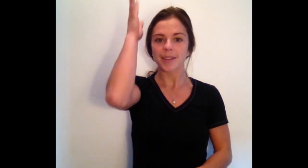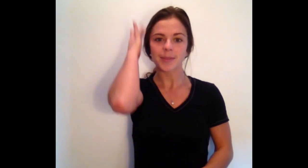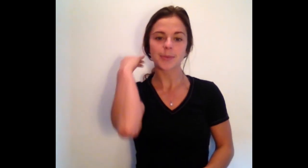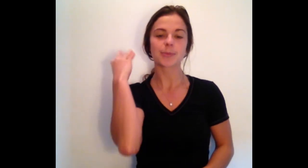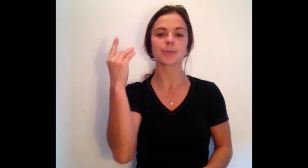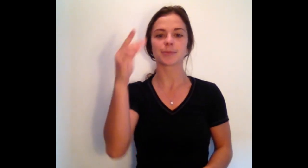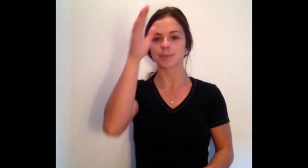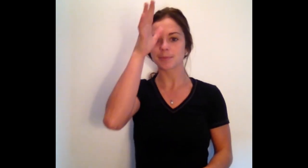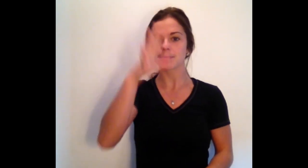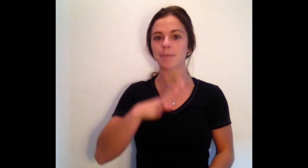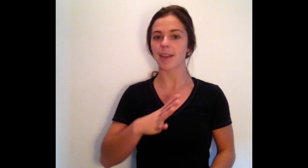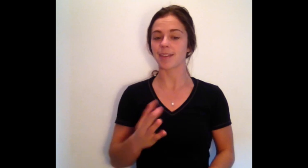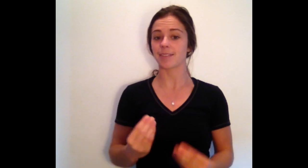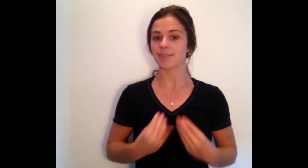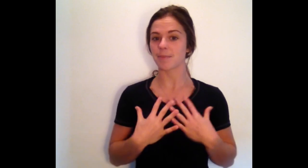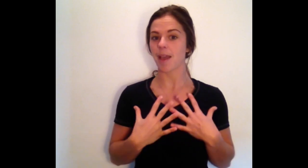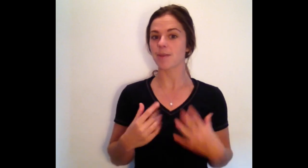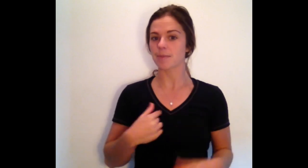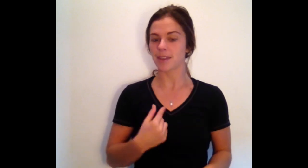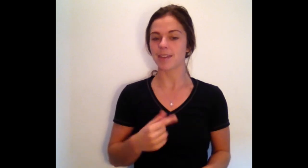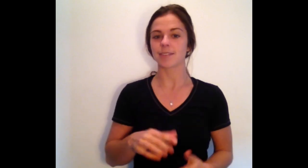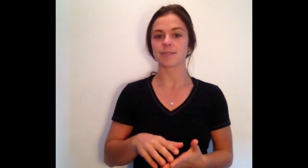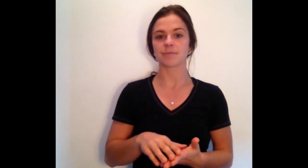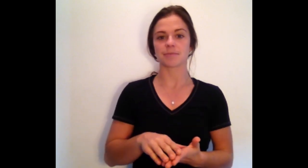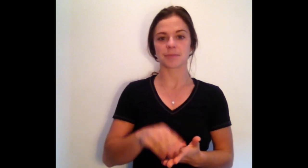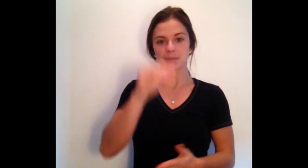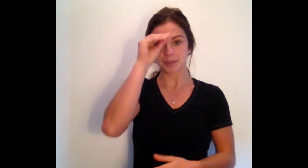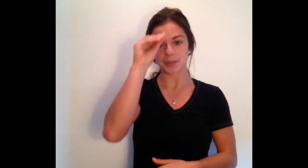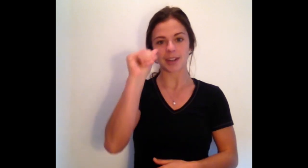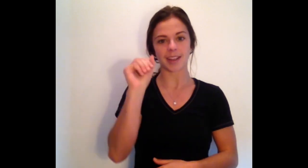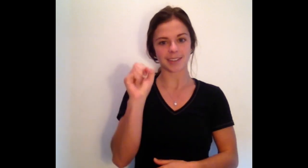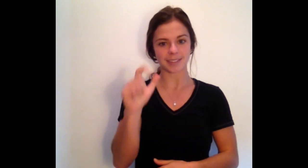A while ago, a man inspired me to learn ASL.